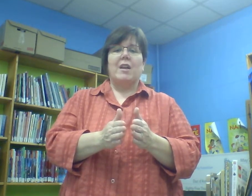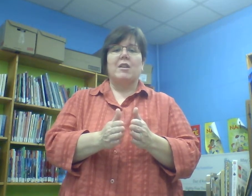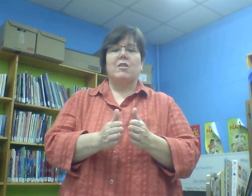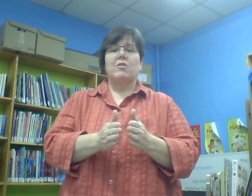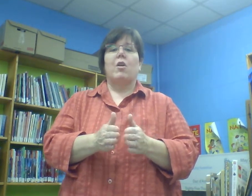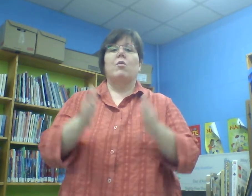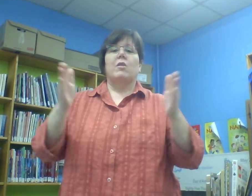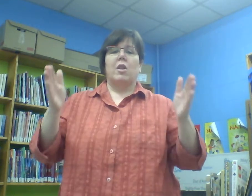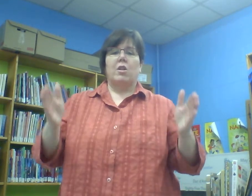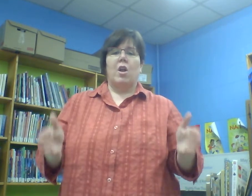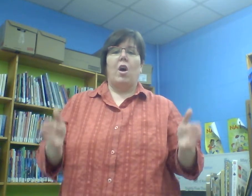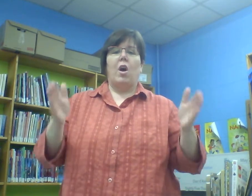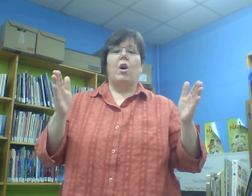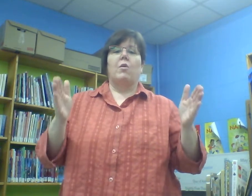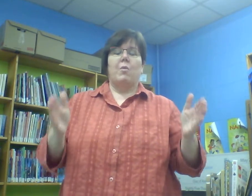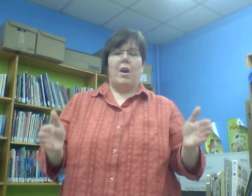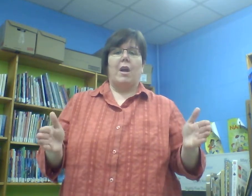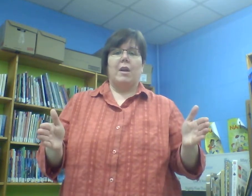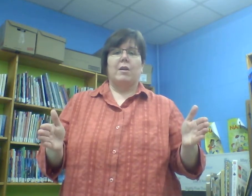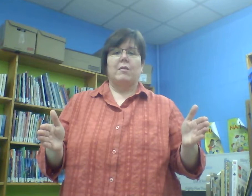kindness goes a long way.